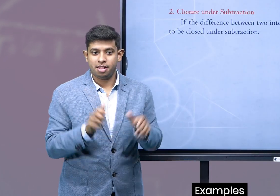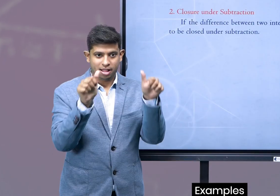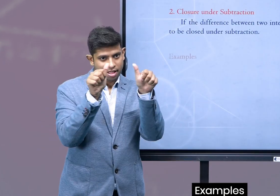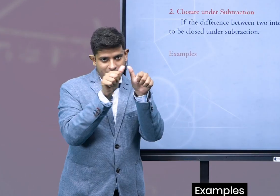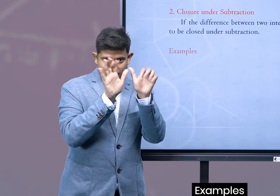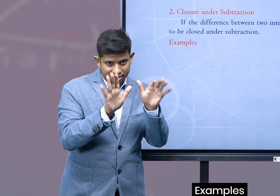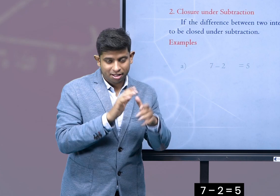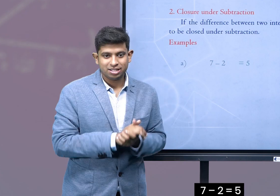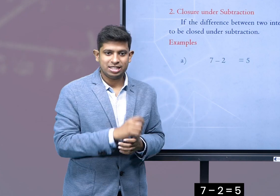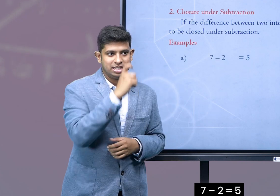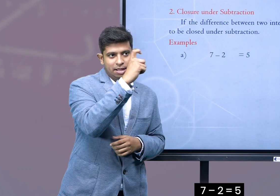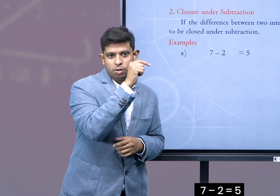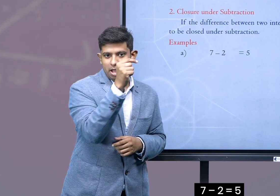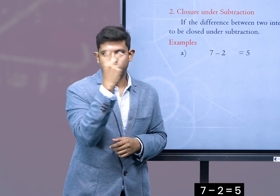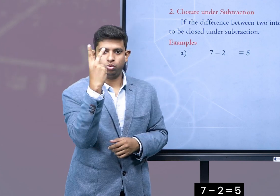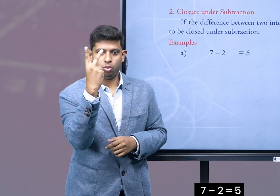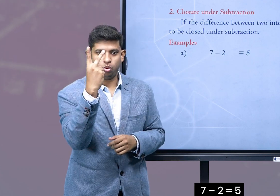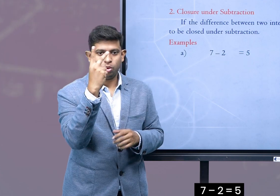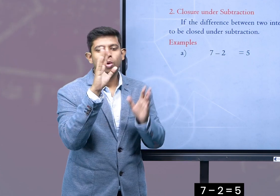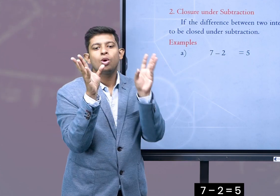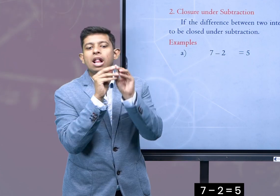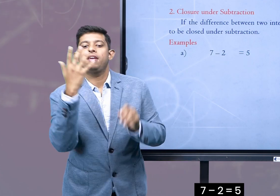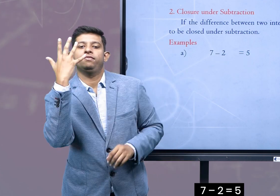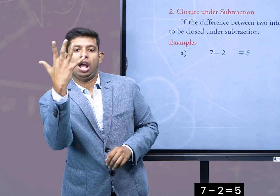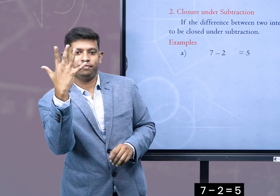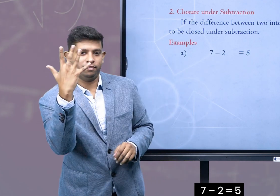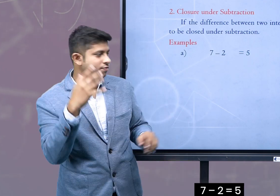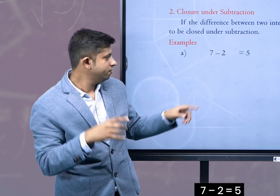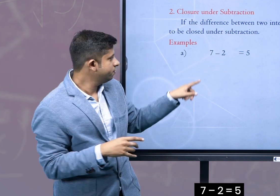Examples: 7 minus 2 is equal to 5.